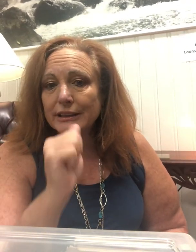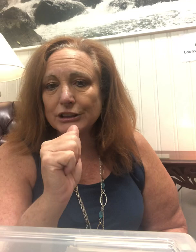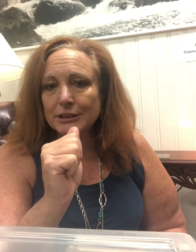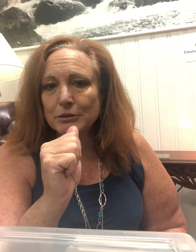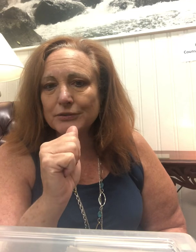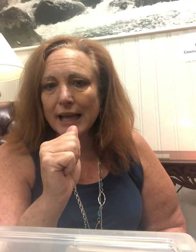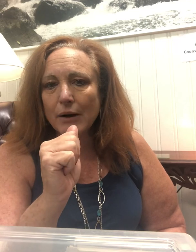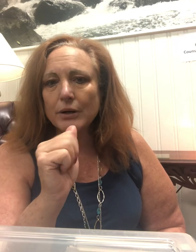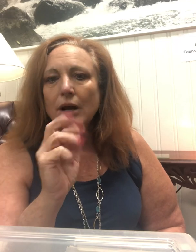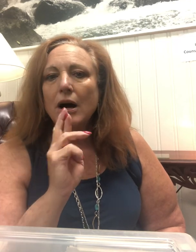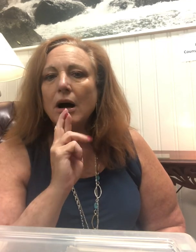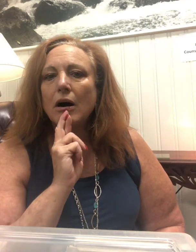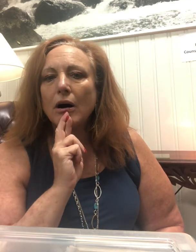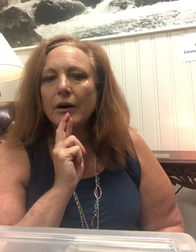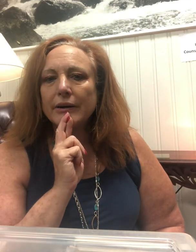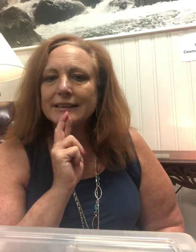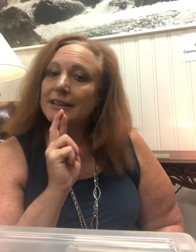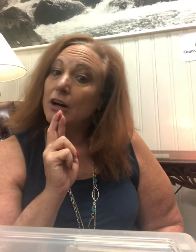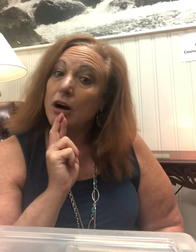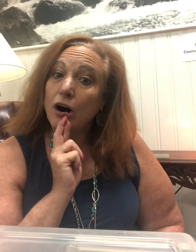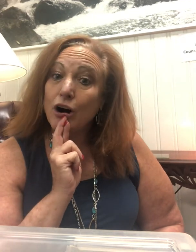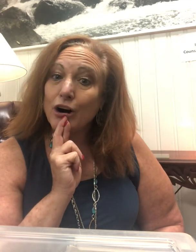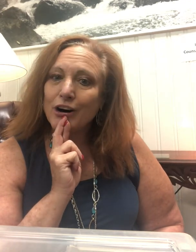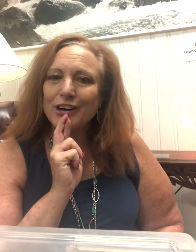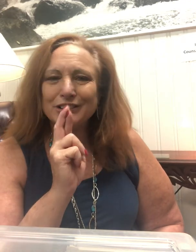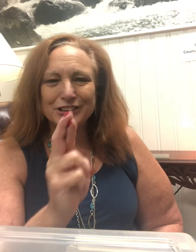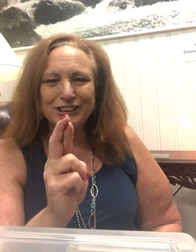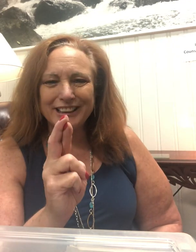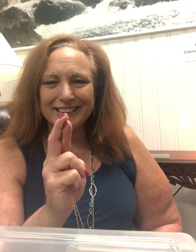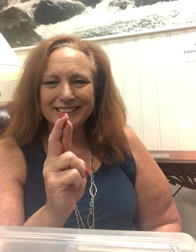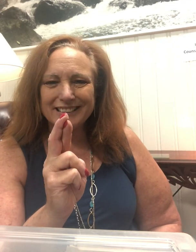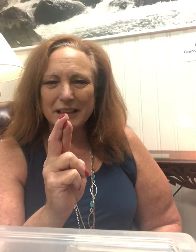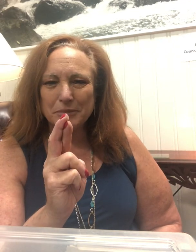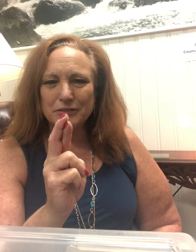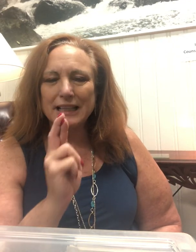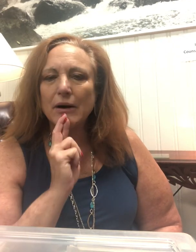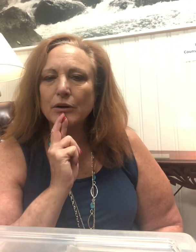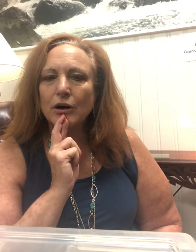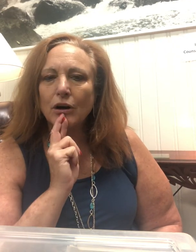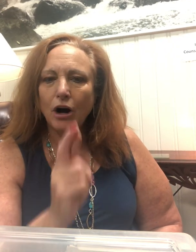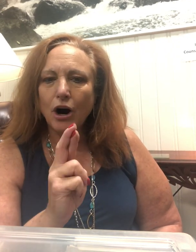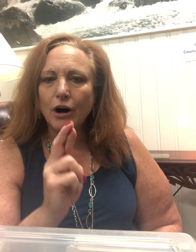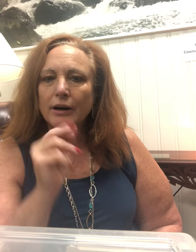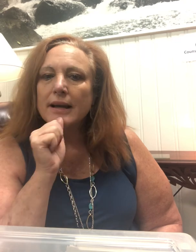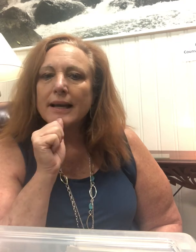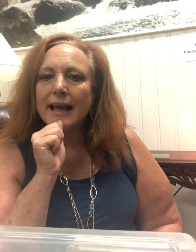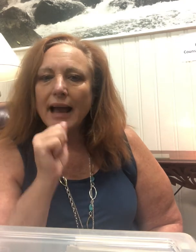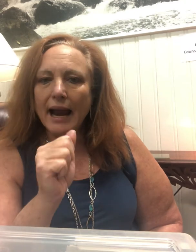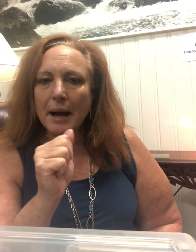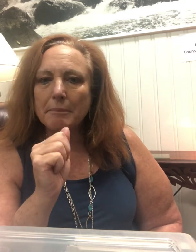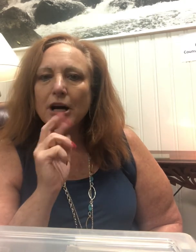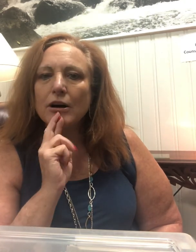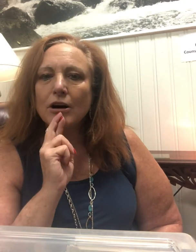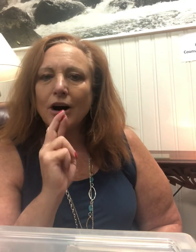just moves out. R is an R on your chin that moves out. R, am,